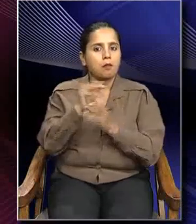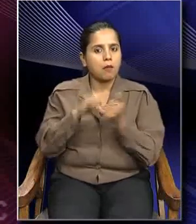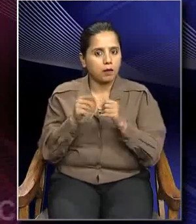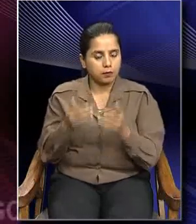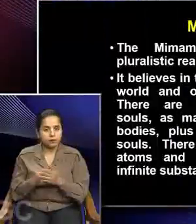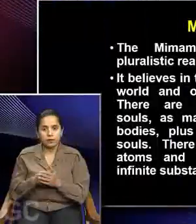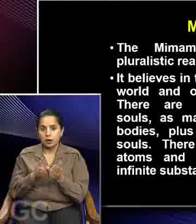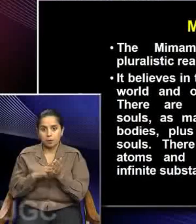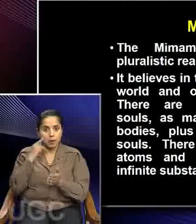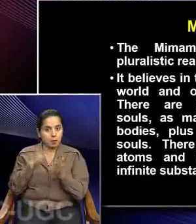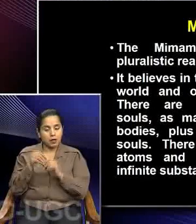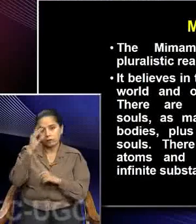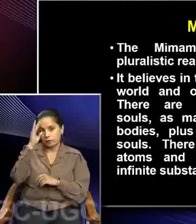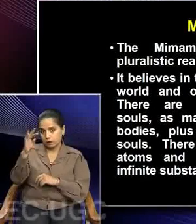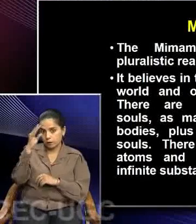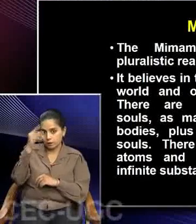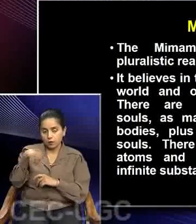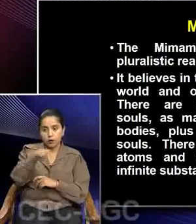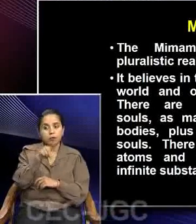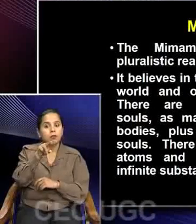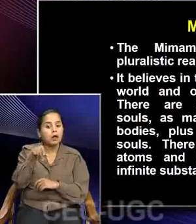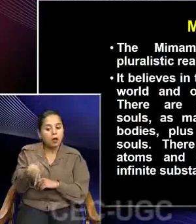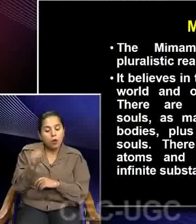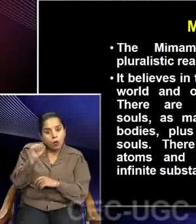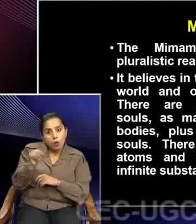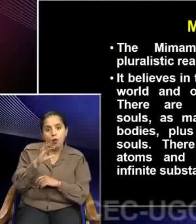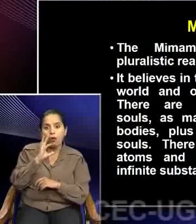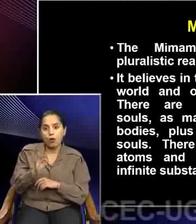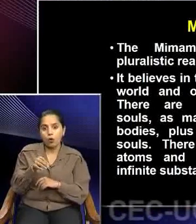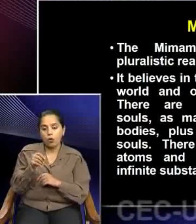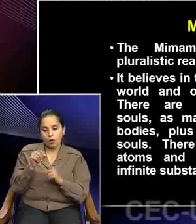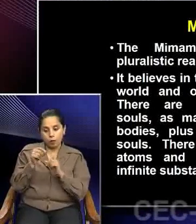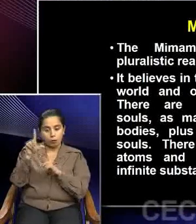So Mīmāṃsa philosophy is a pluralistic realist.